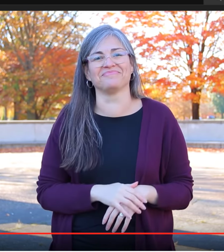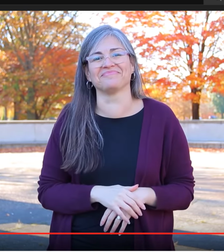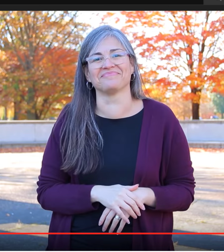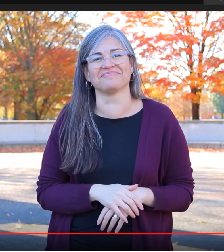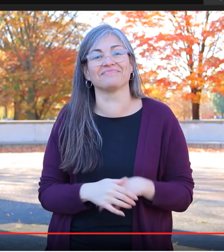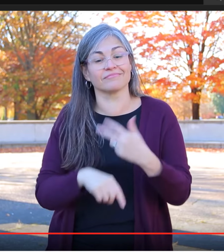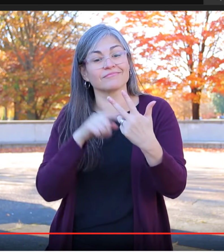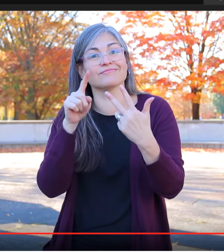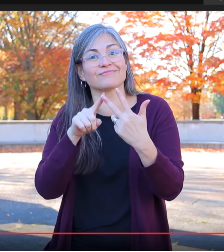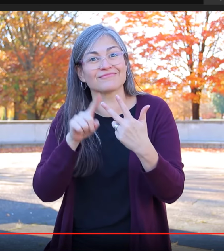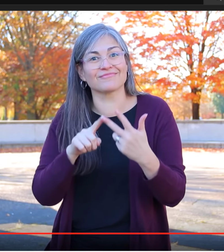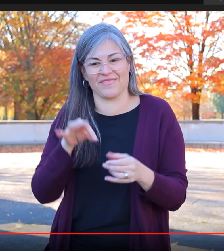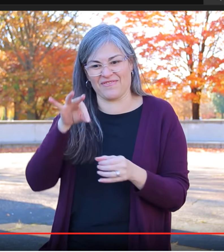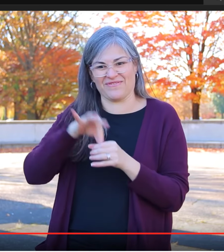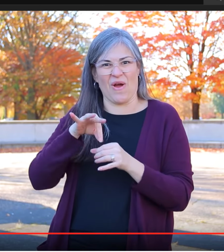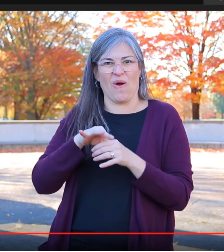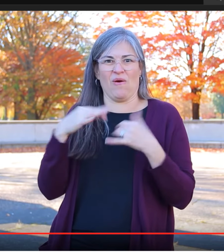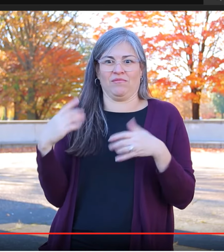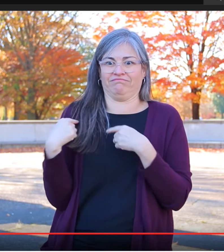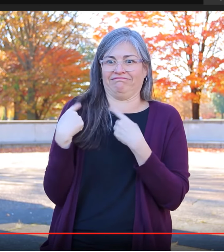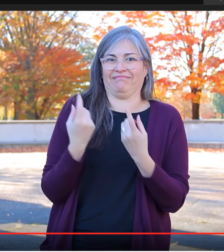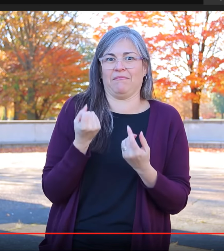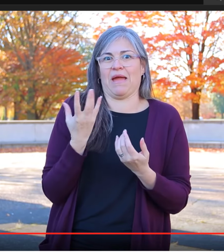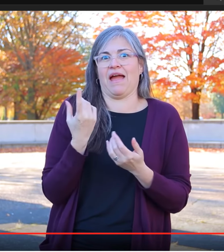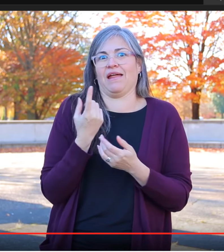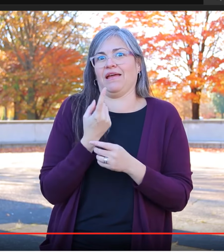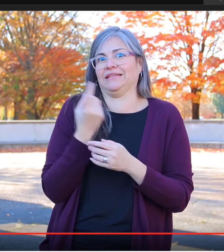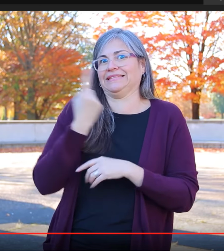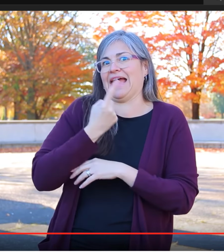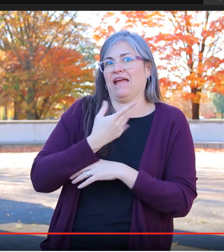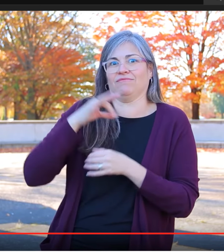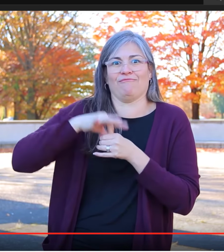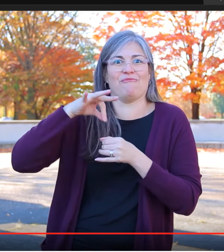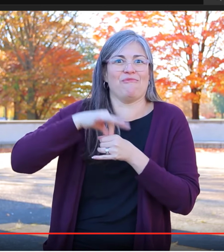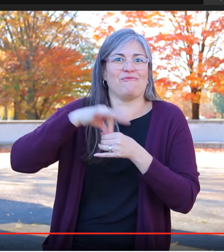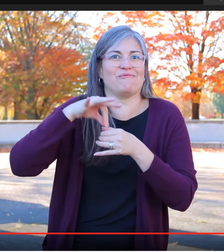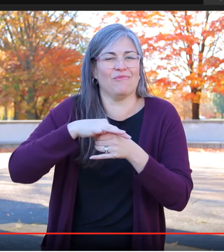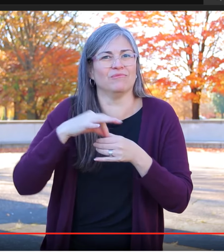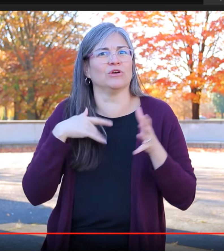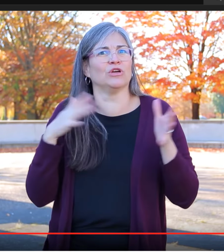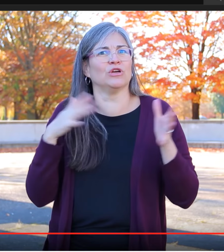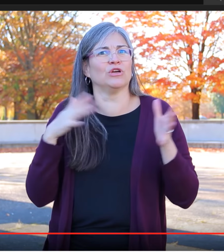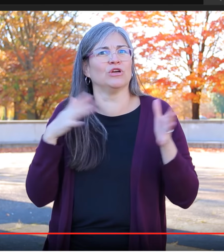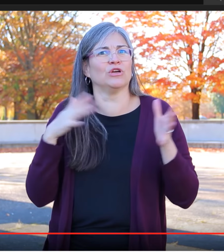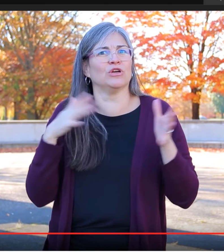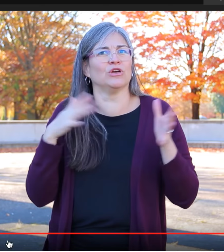website. Lastly, voting. Up until now, many days, vote. An